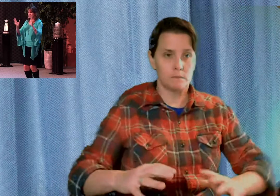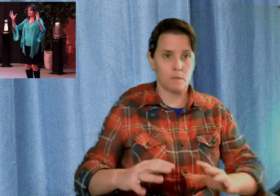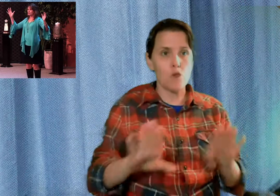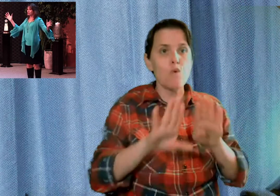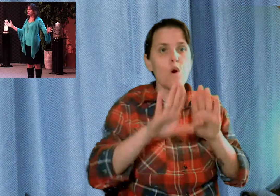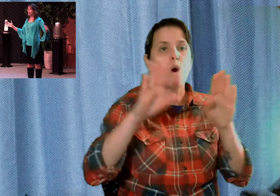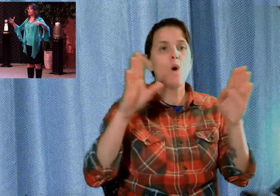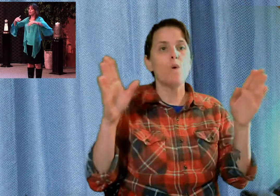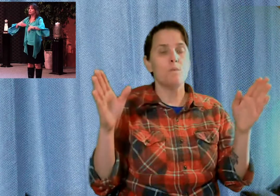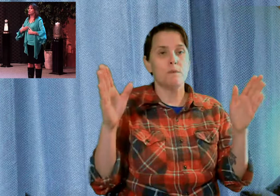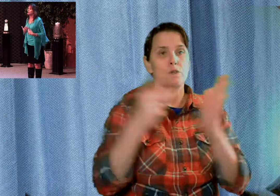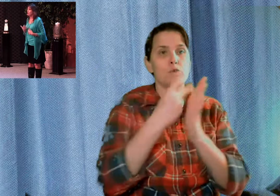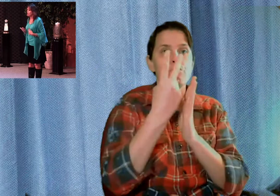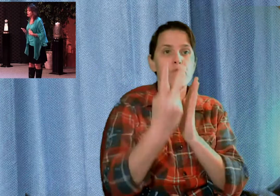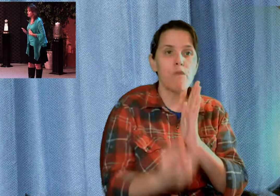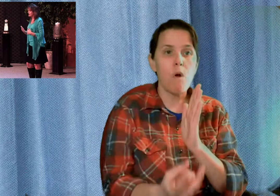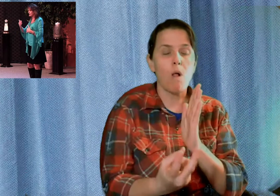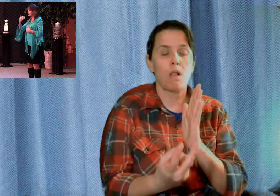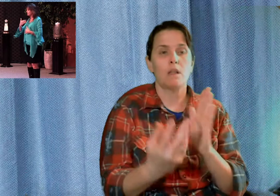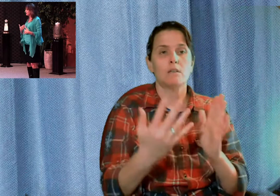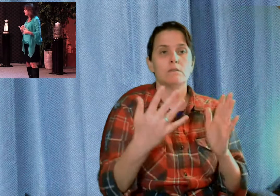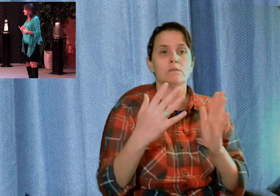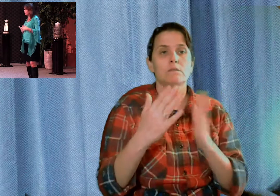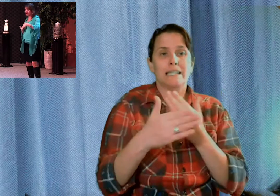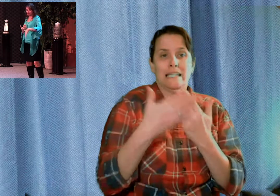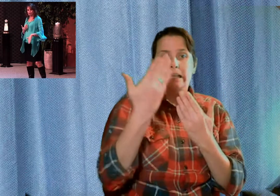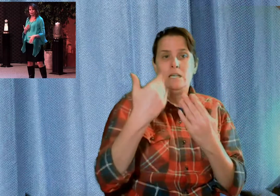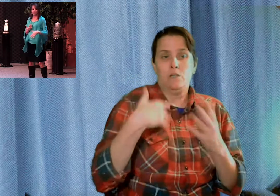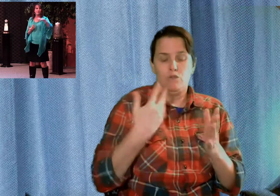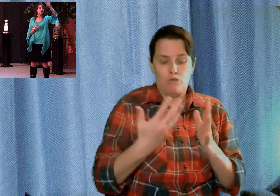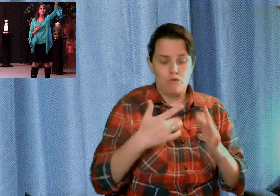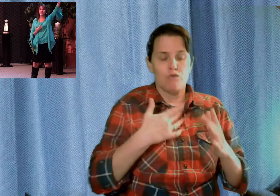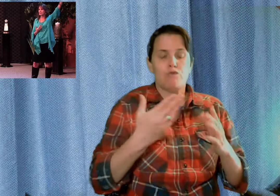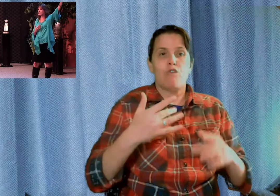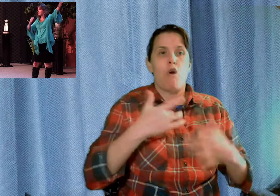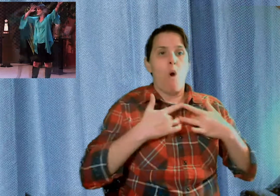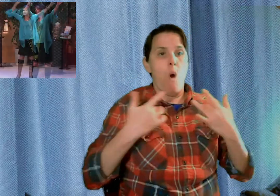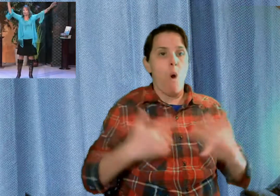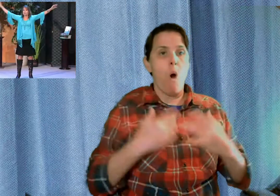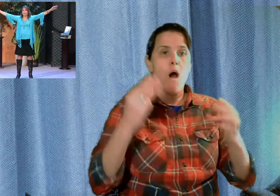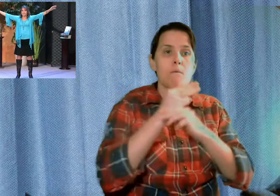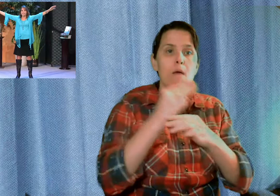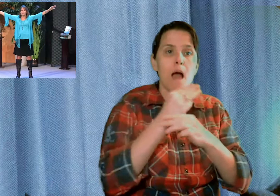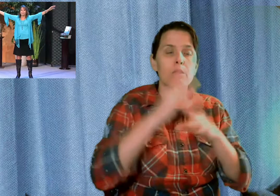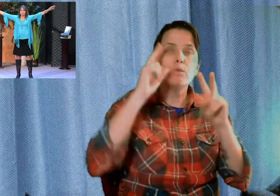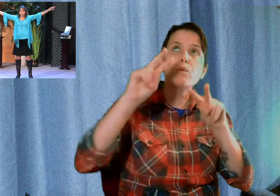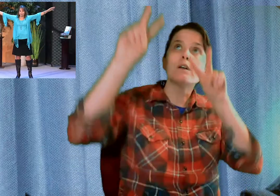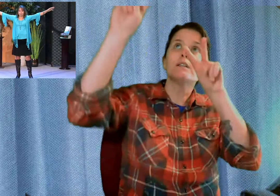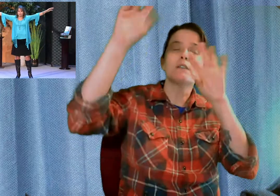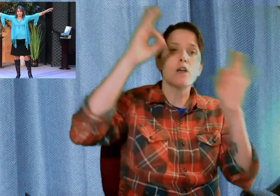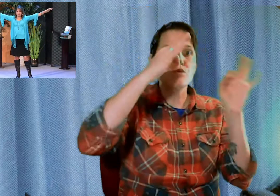fall into ease, you drop that, you do your heart math practices, you land in your heart, you feel your feet, you look at the sky, you distract